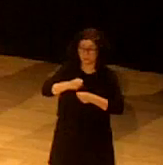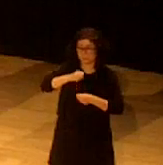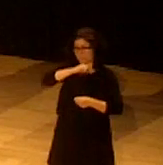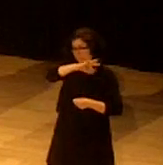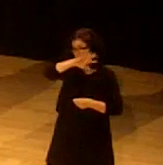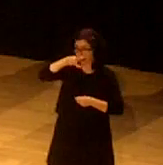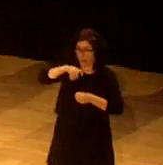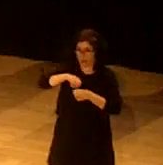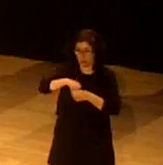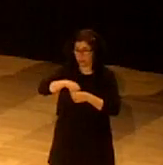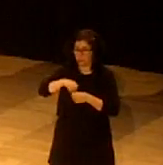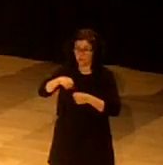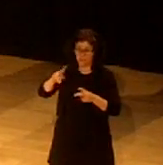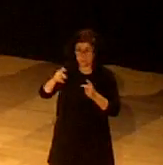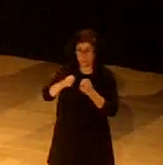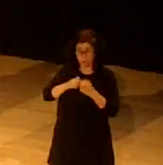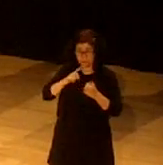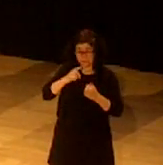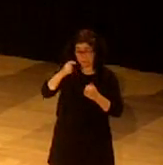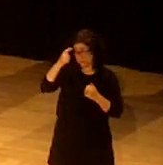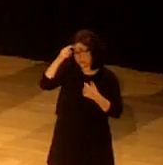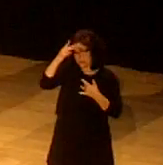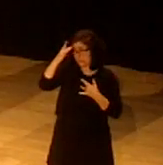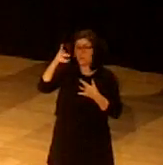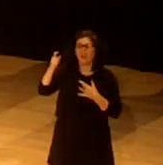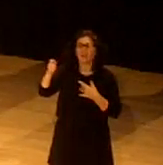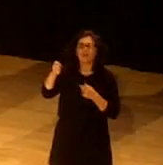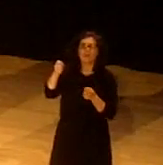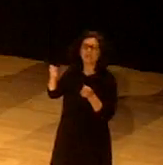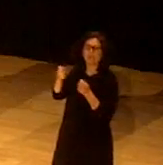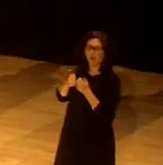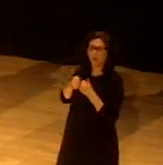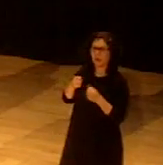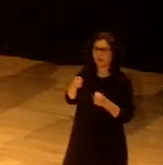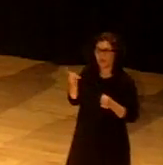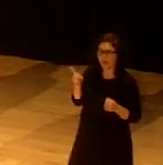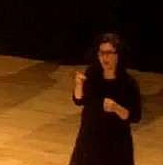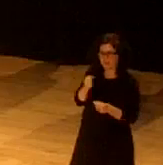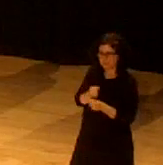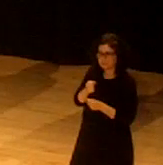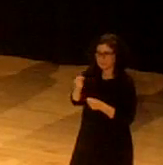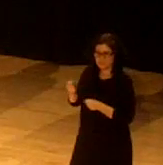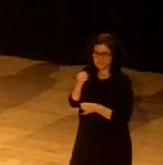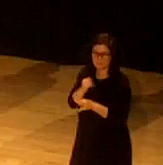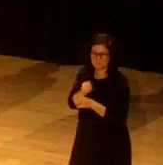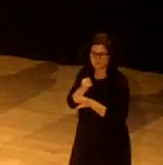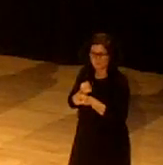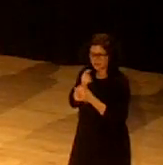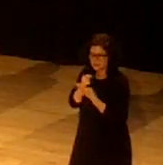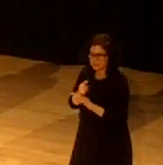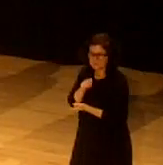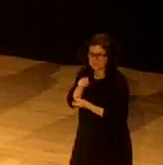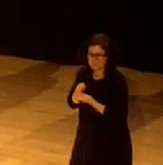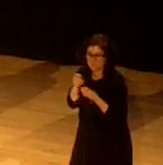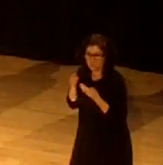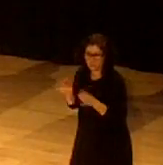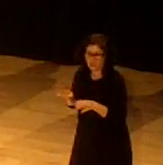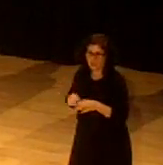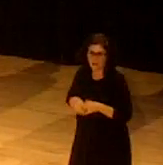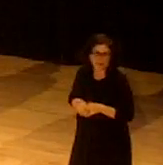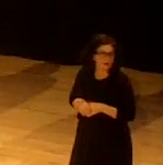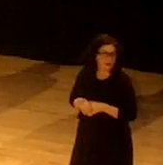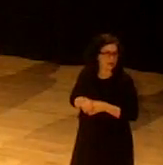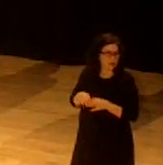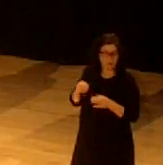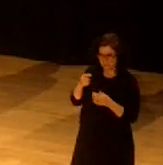that, I guess, people with serious mental illness have to kind of be dealt with, institutionalized, treated a certain way, that everyone involved in their care has